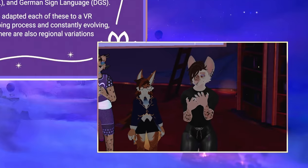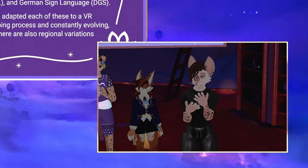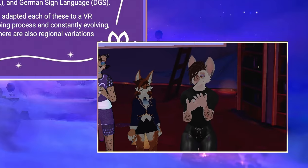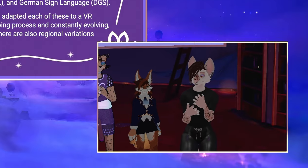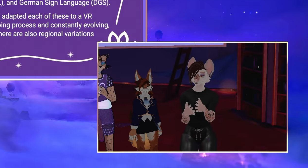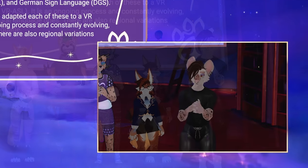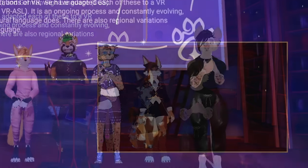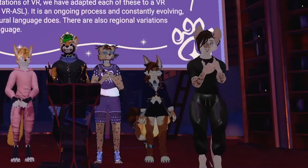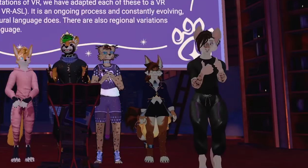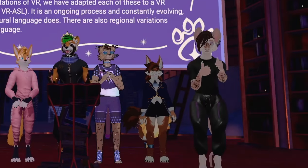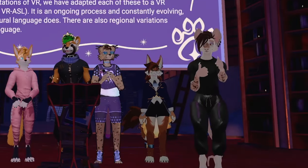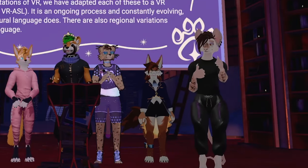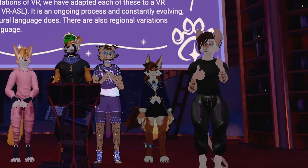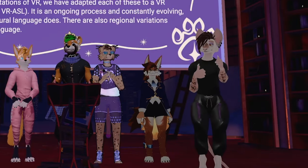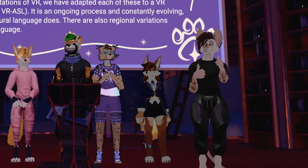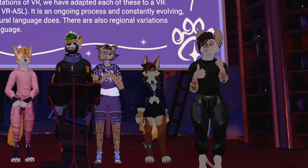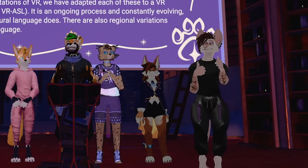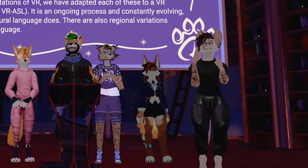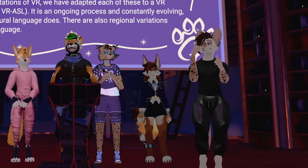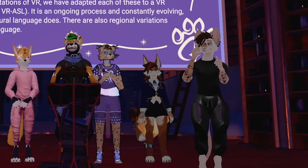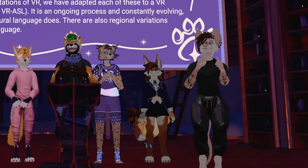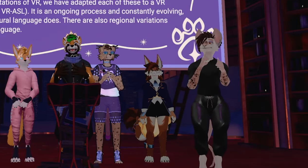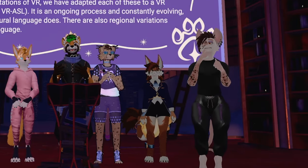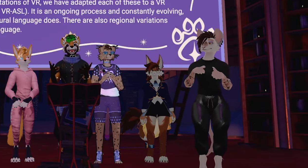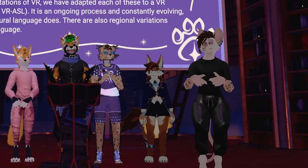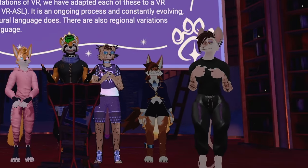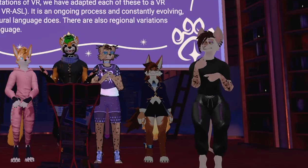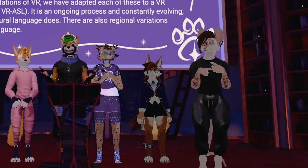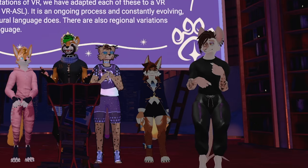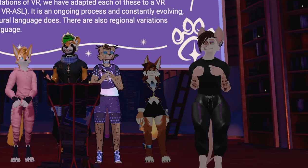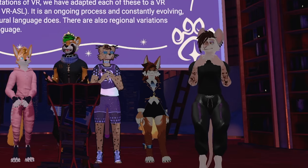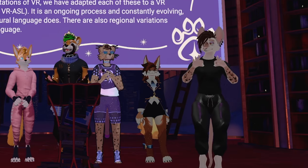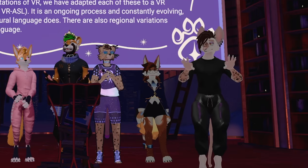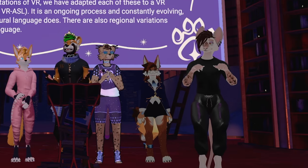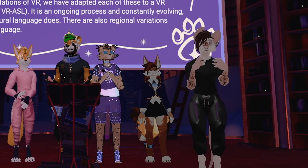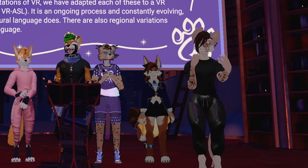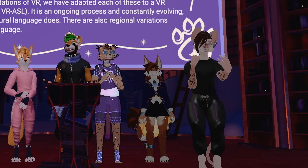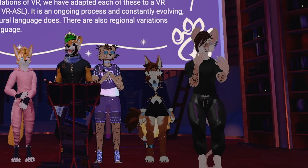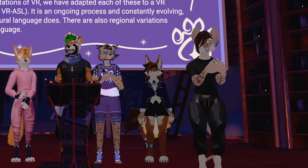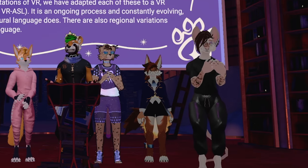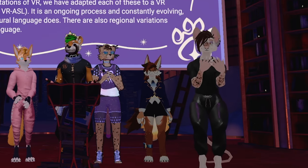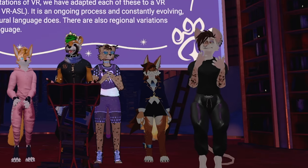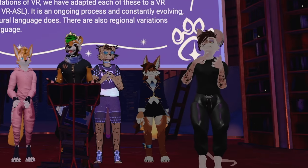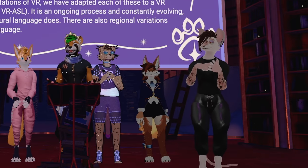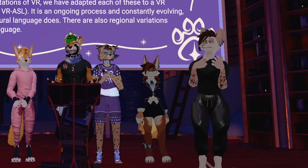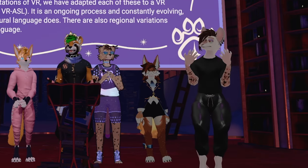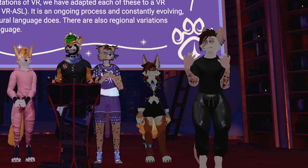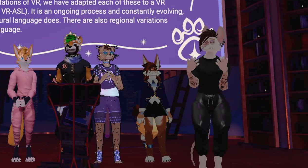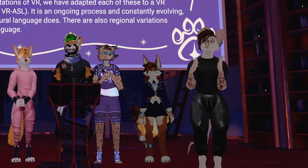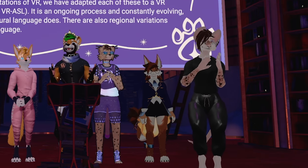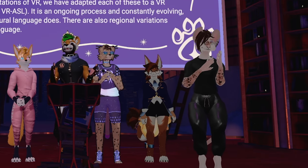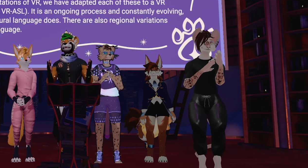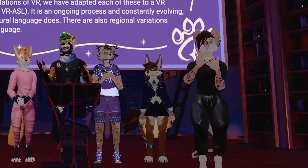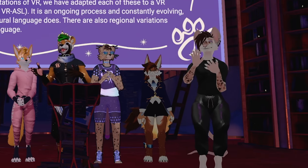rendition of real-life sign language. So we have kind of developed our own dialect of sign language to be a